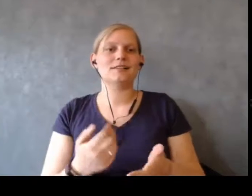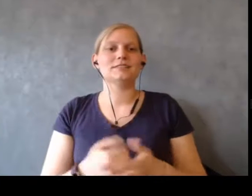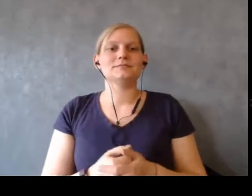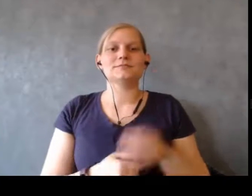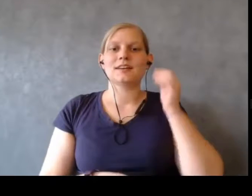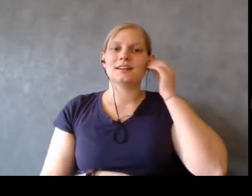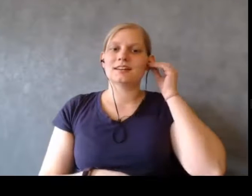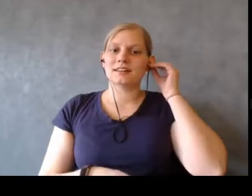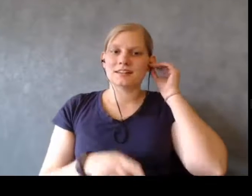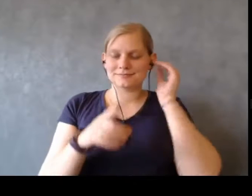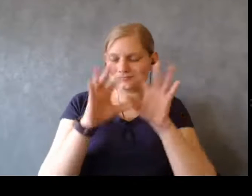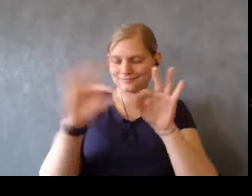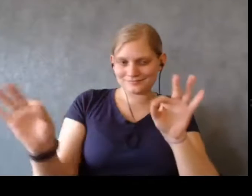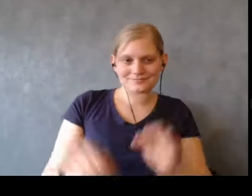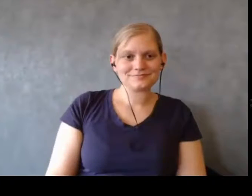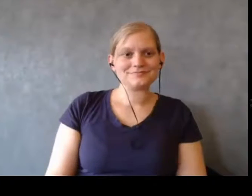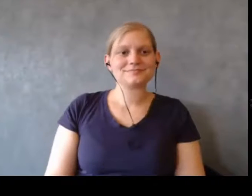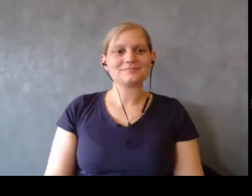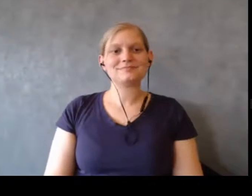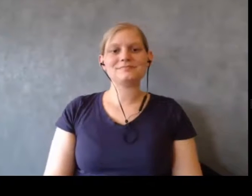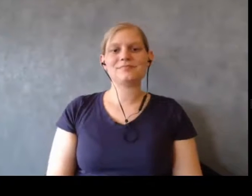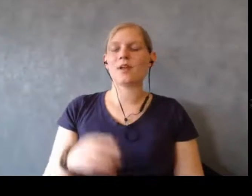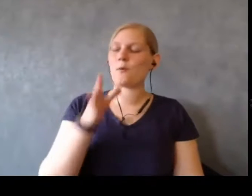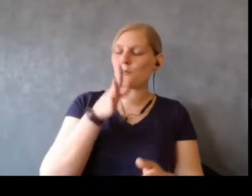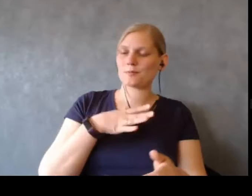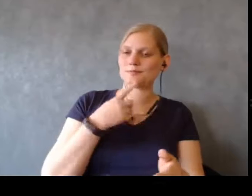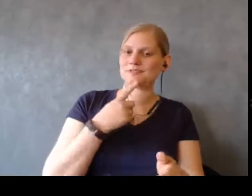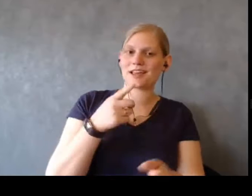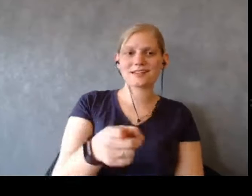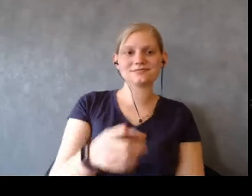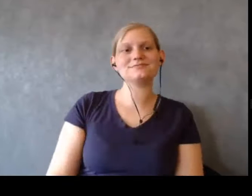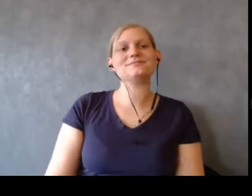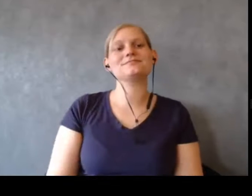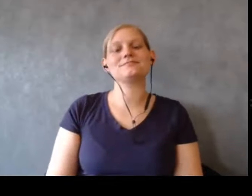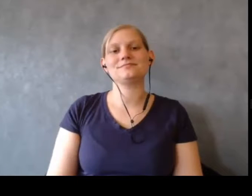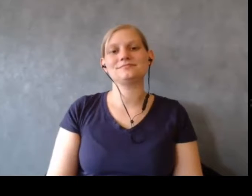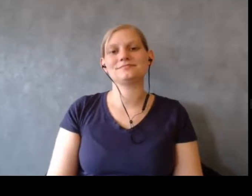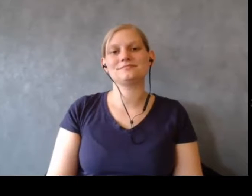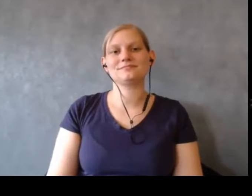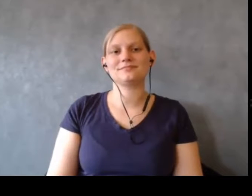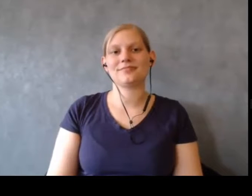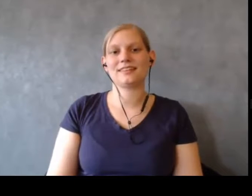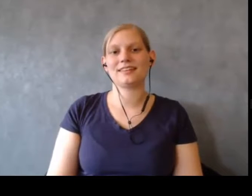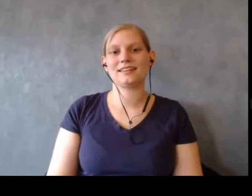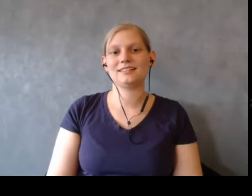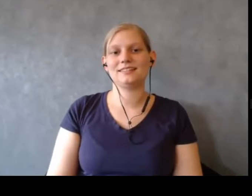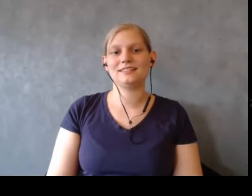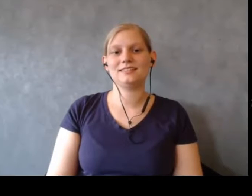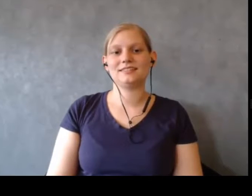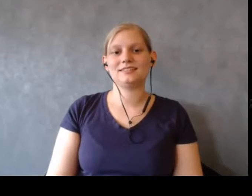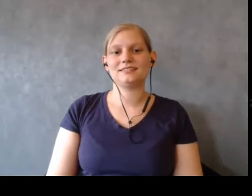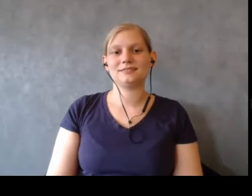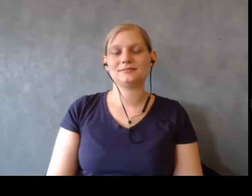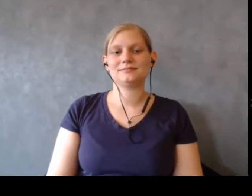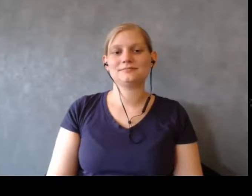makes the marriage better." A woman said, "Feeling completely loved, like I was the only person in the world he wanted to be